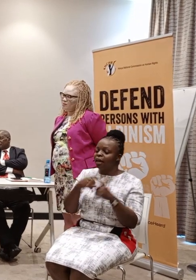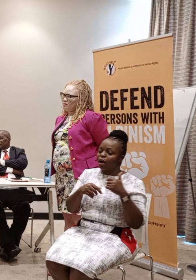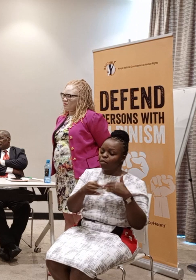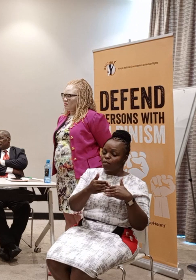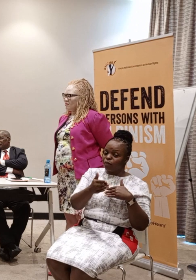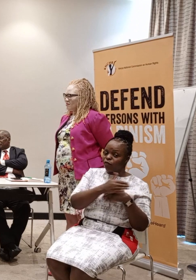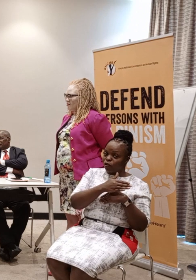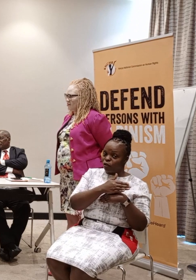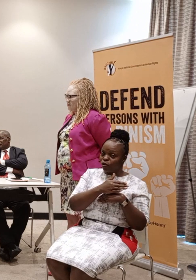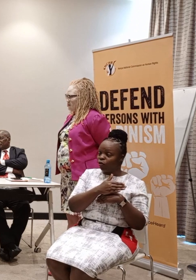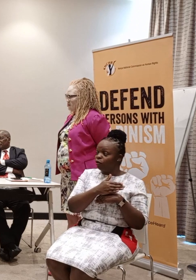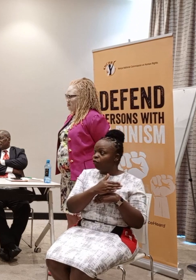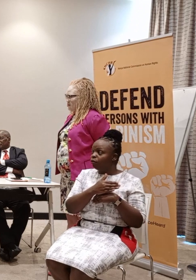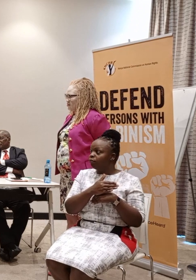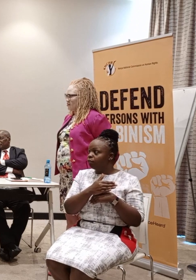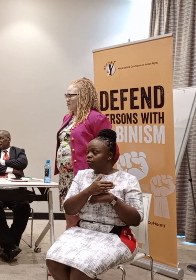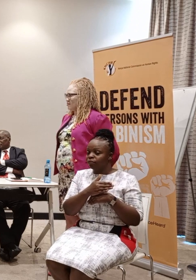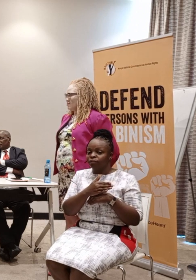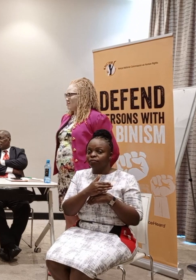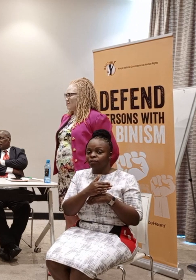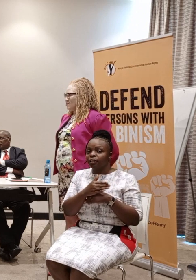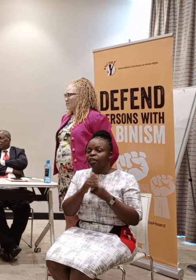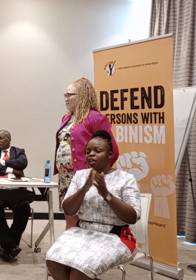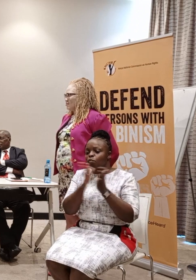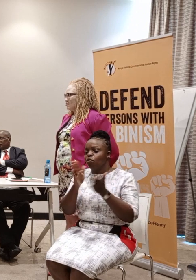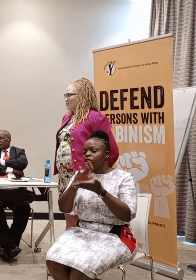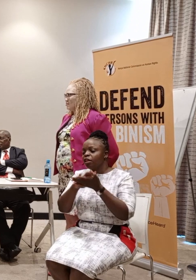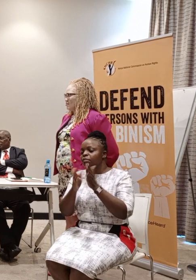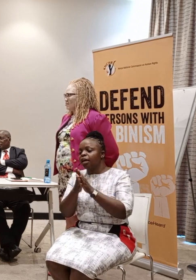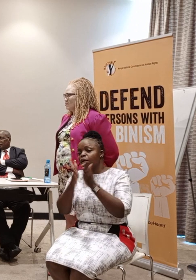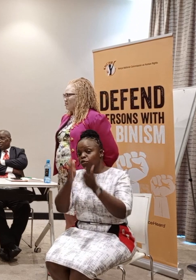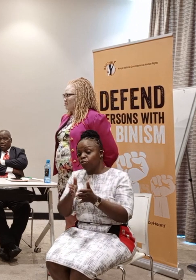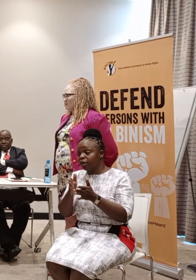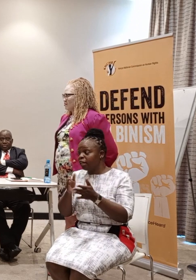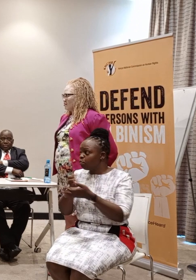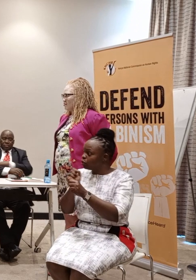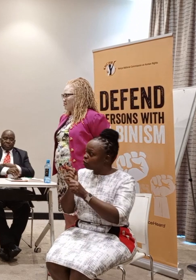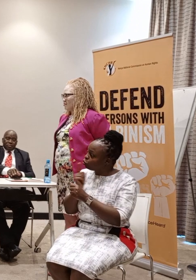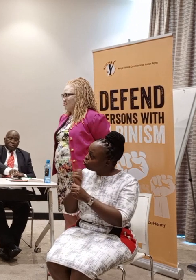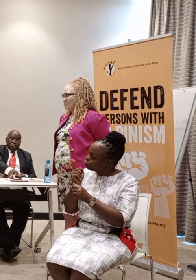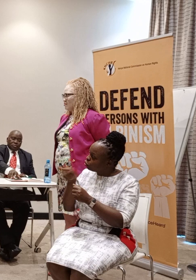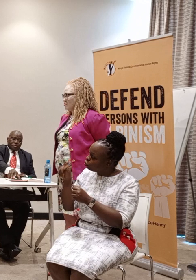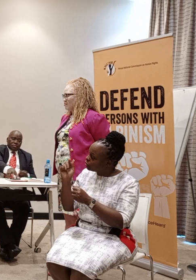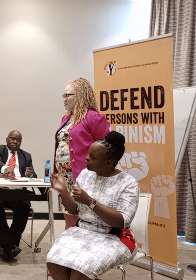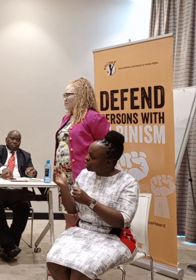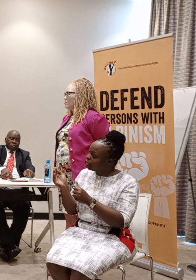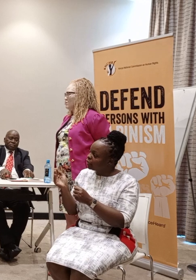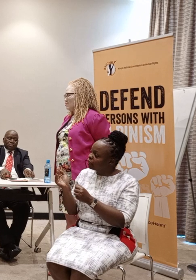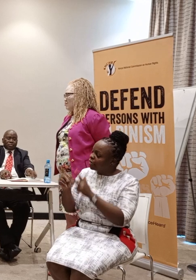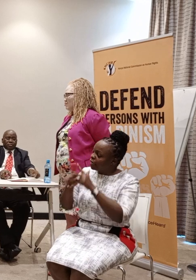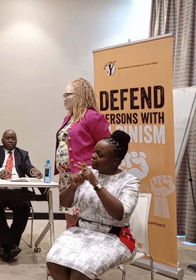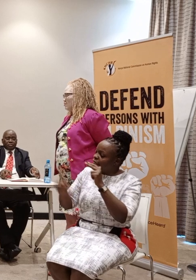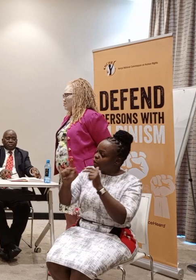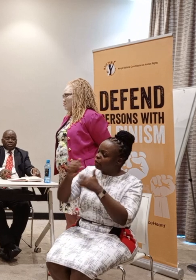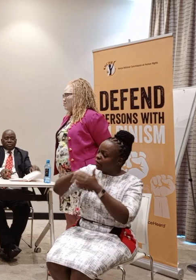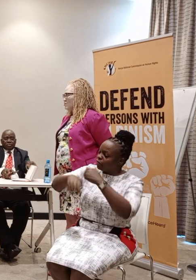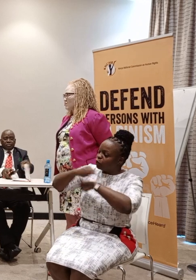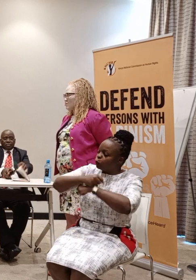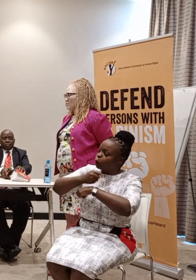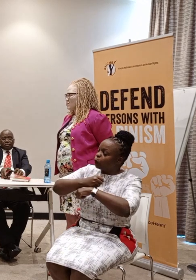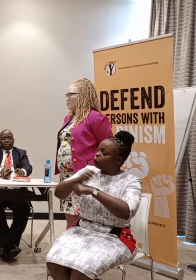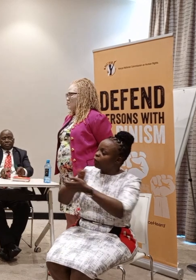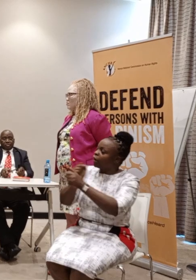I forget your name, Mama Jameen will not be told that her child will disappear in school, so we cannot admit her. However,